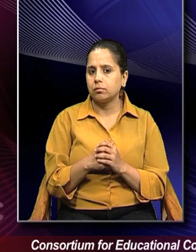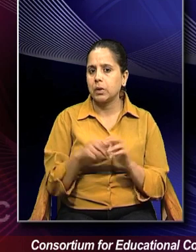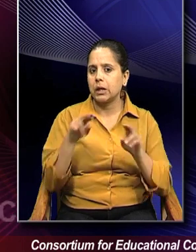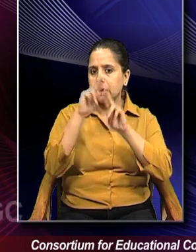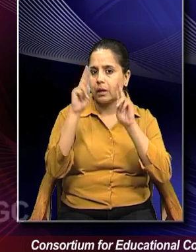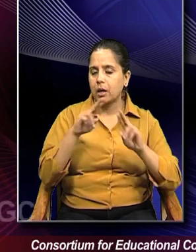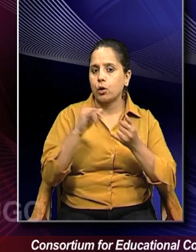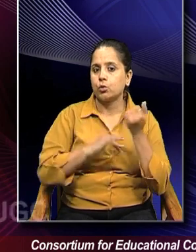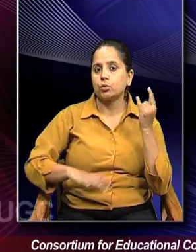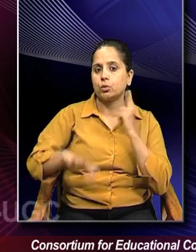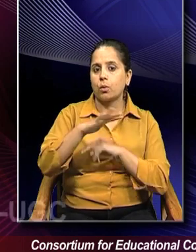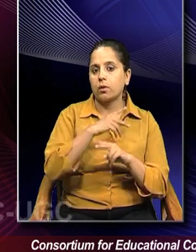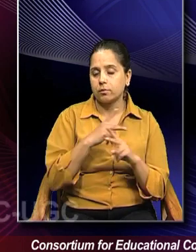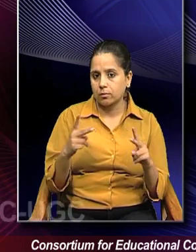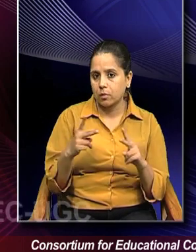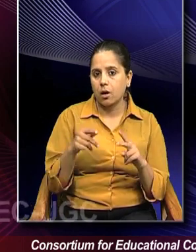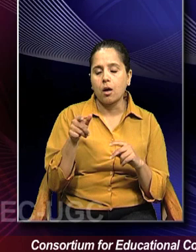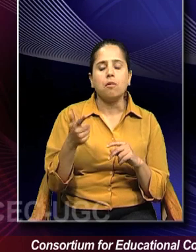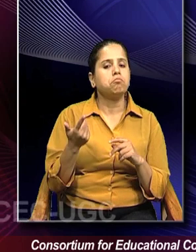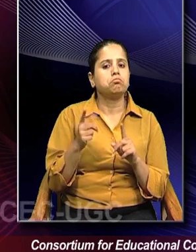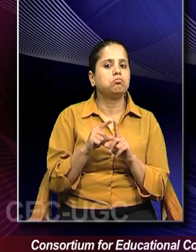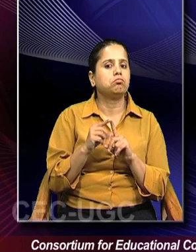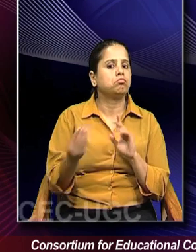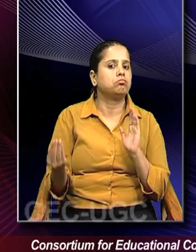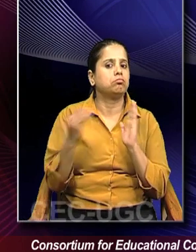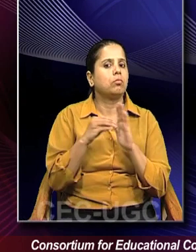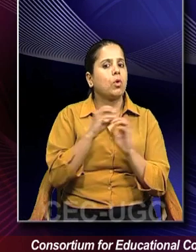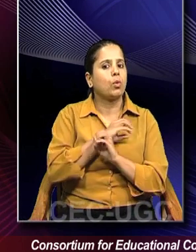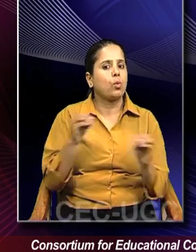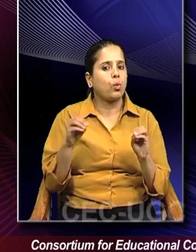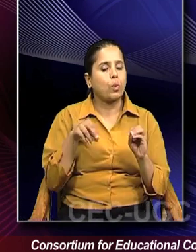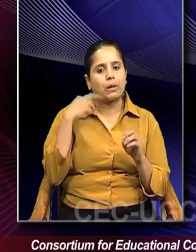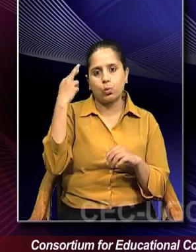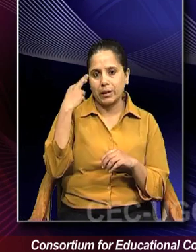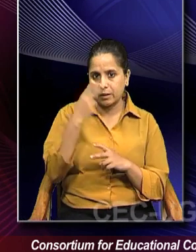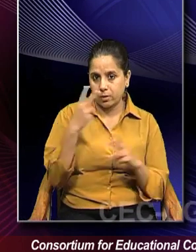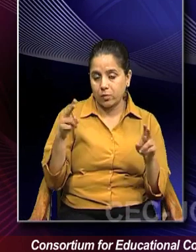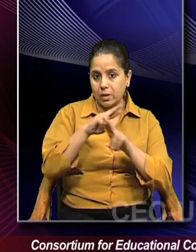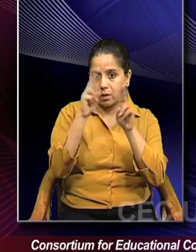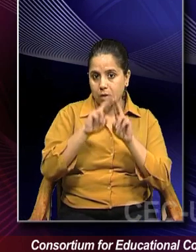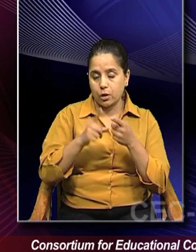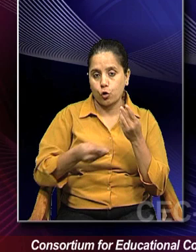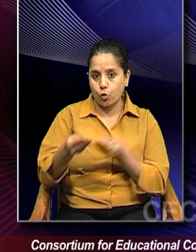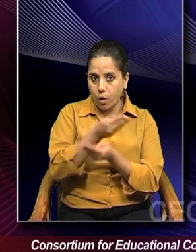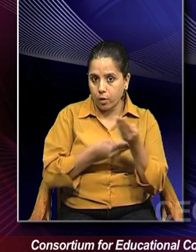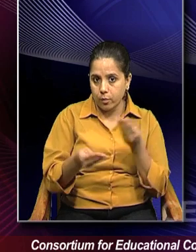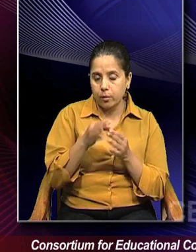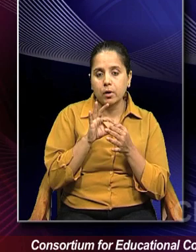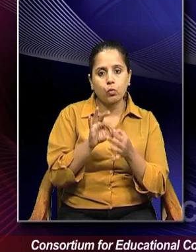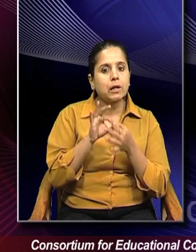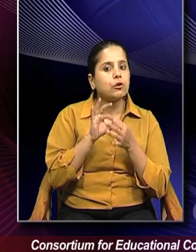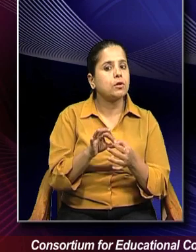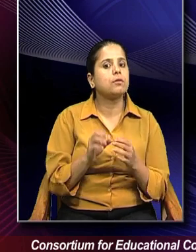international society approach doesn't take into account factors like international economic